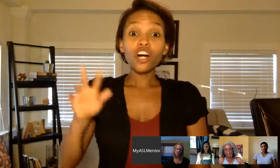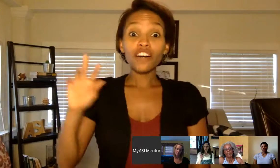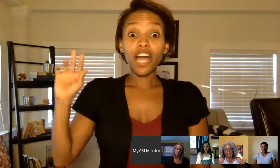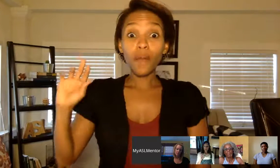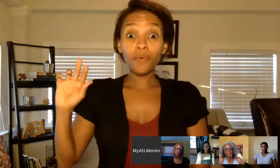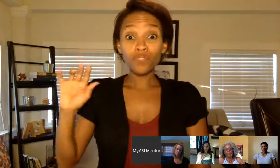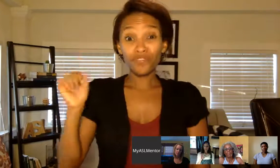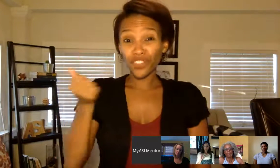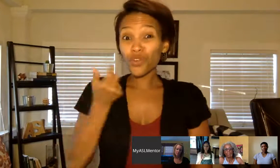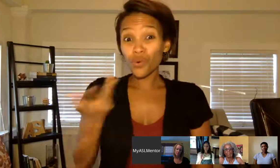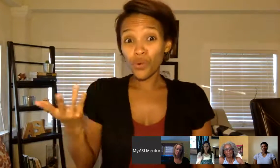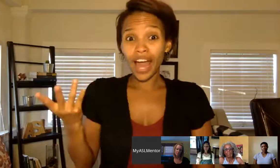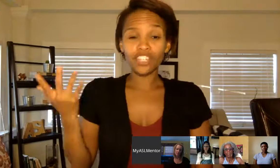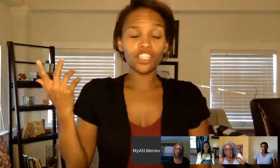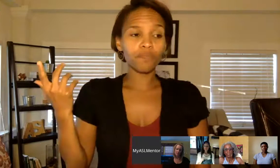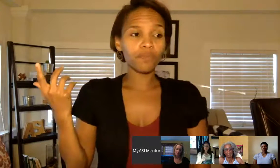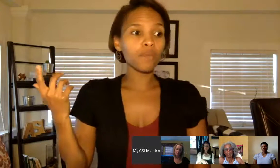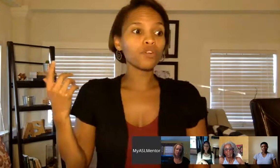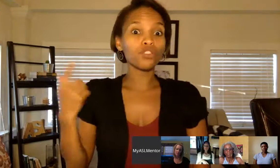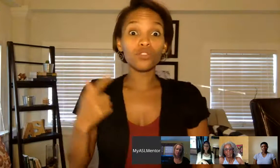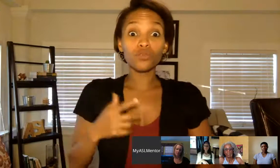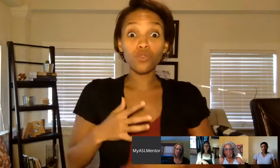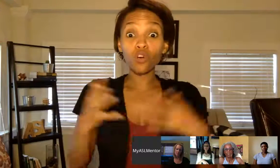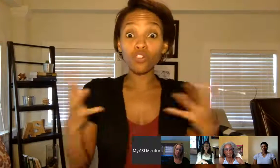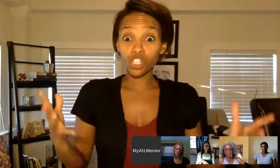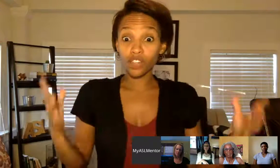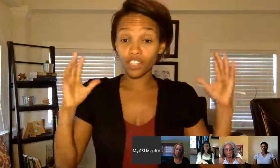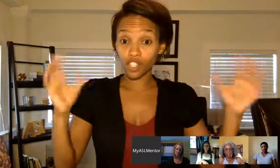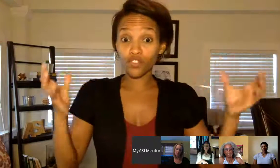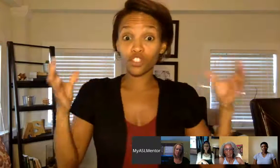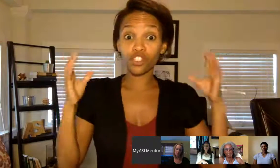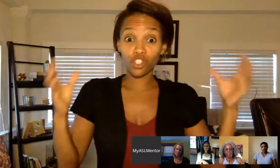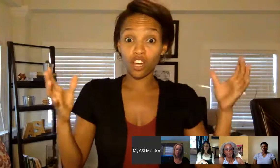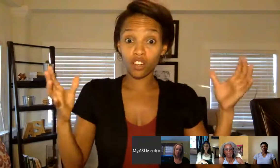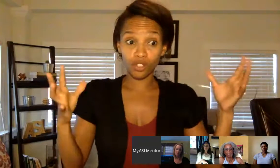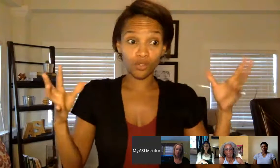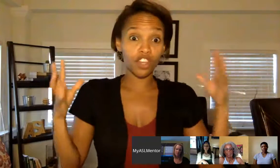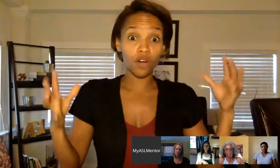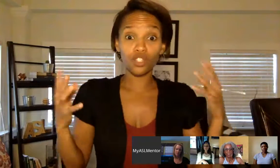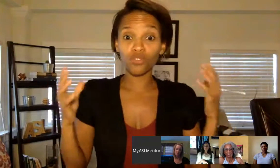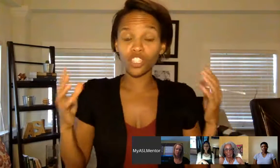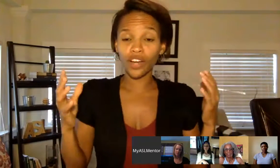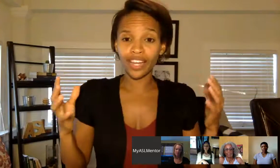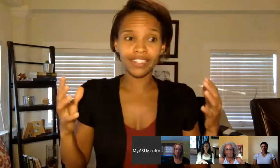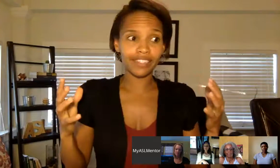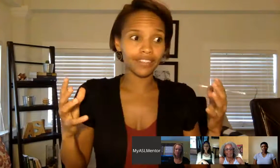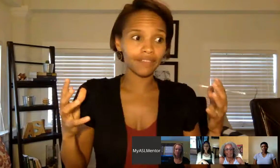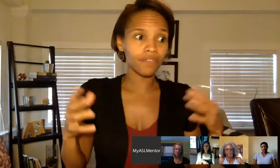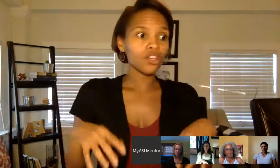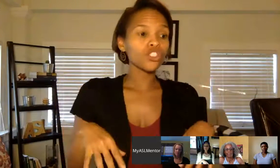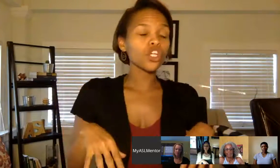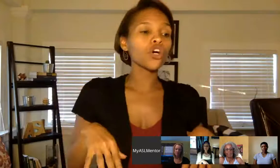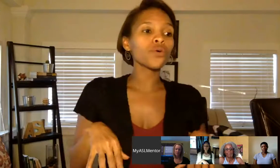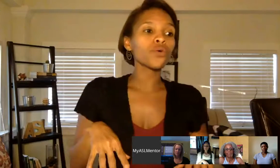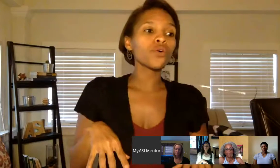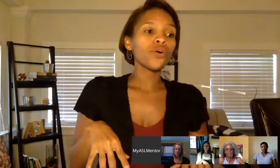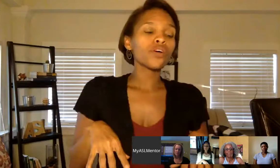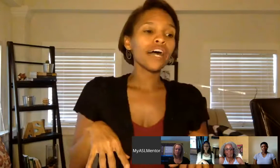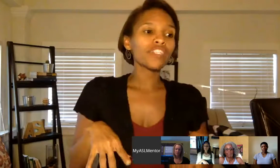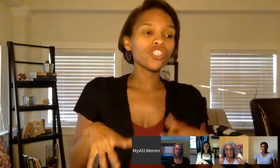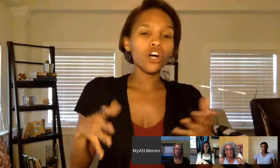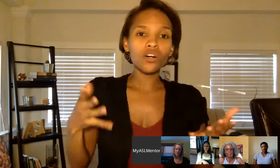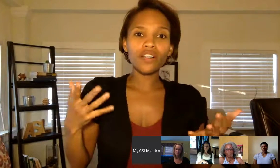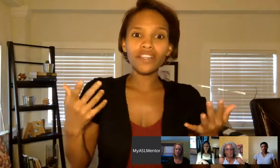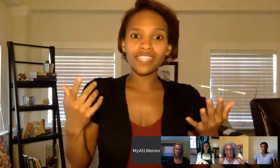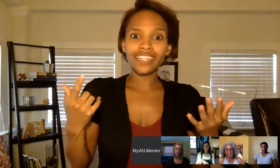I saw a few actually, people role shift this first chunk, which I thought was a really great idea. So